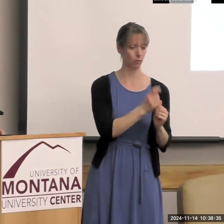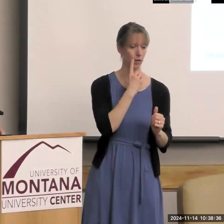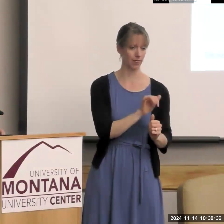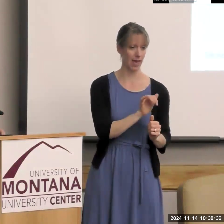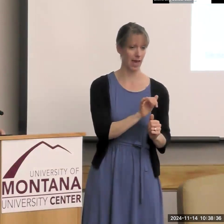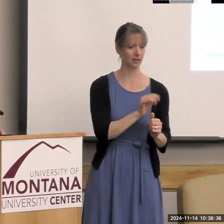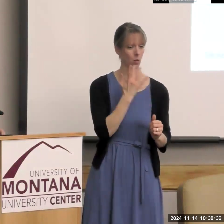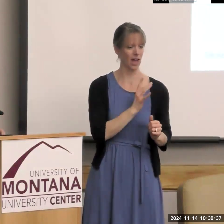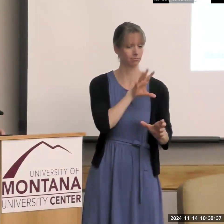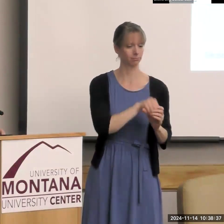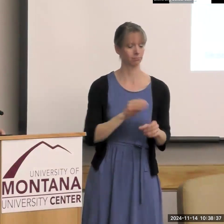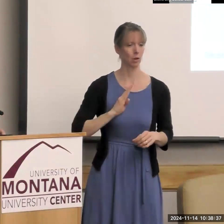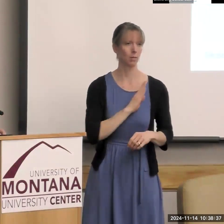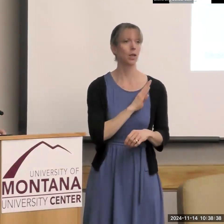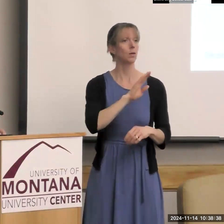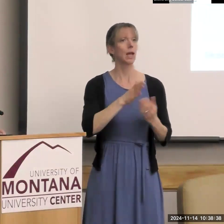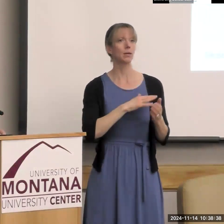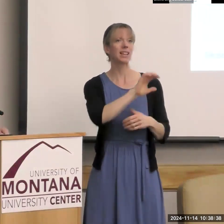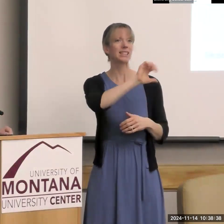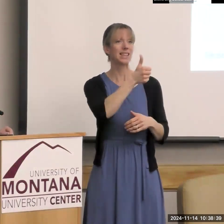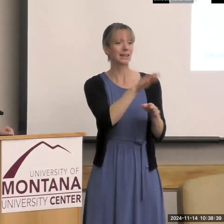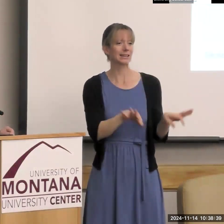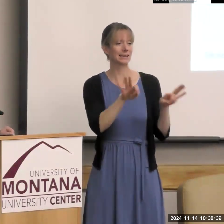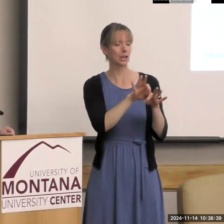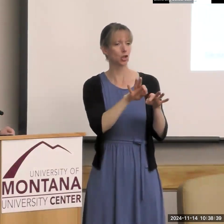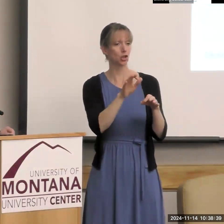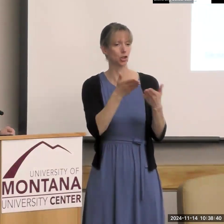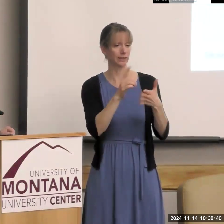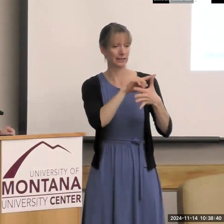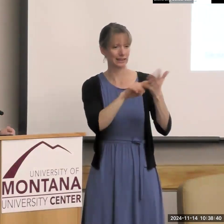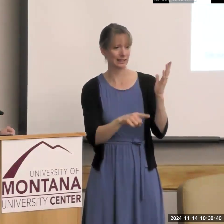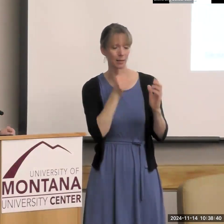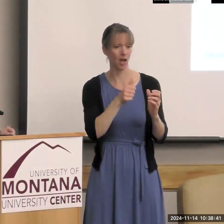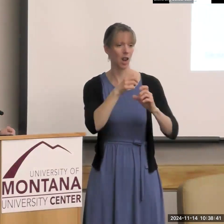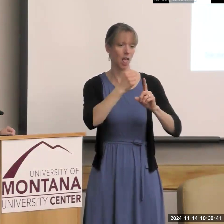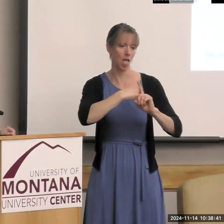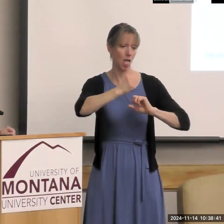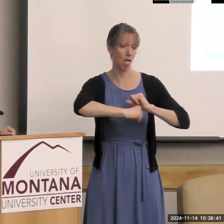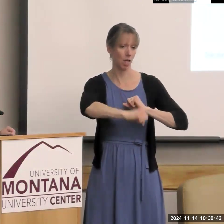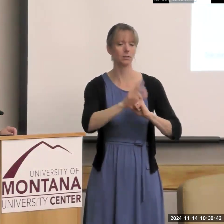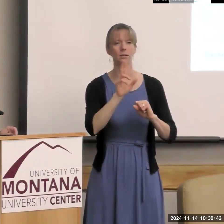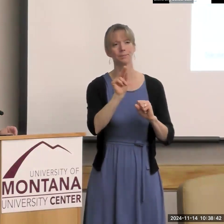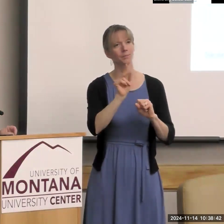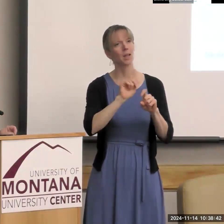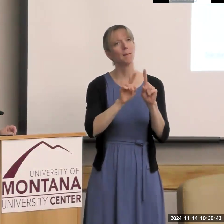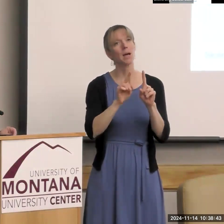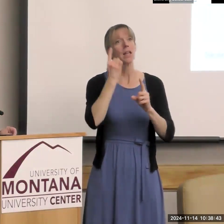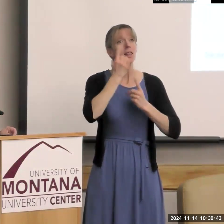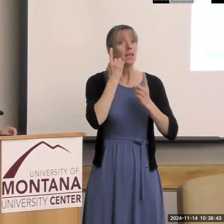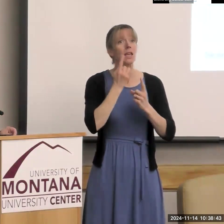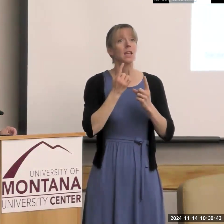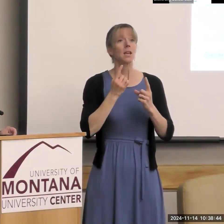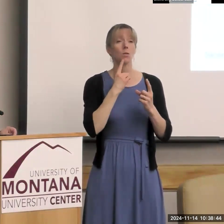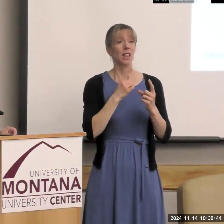board. The 10 essential service, I won't spend too much time on this either, but again, thinking about all of those